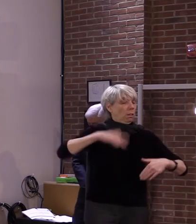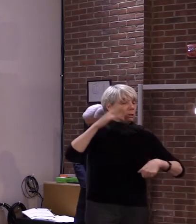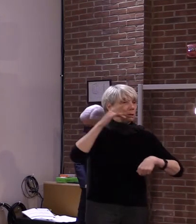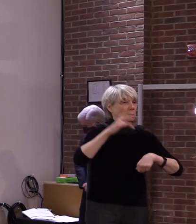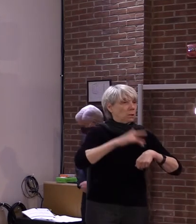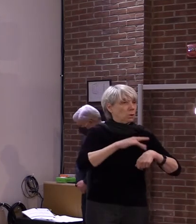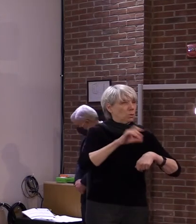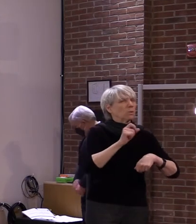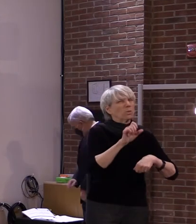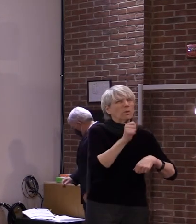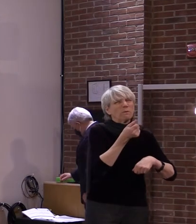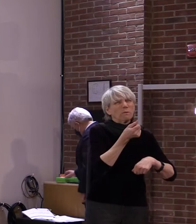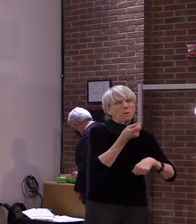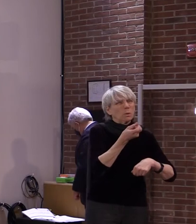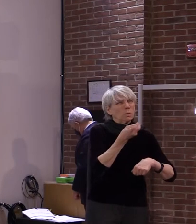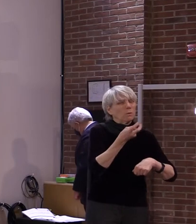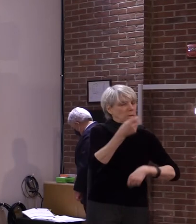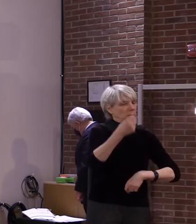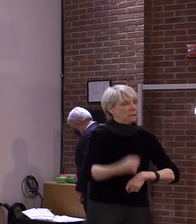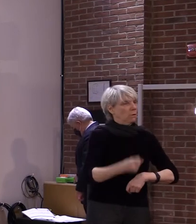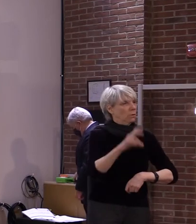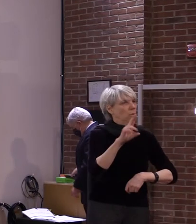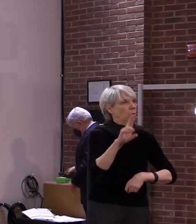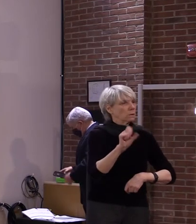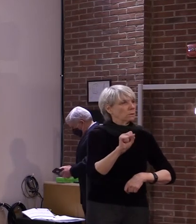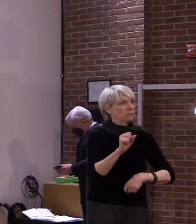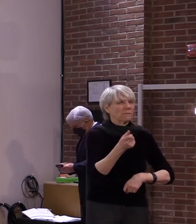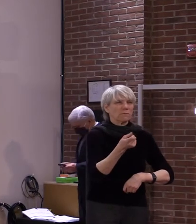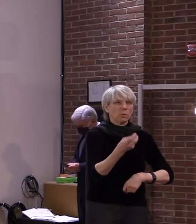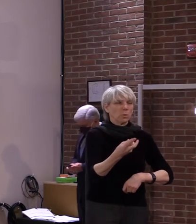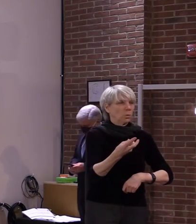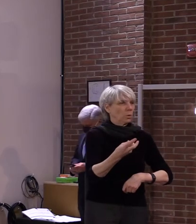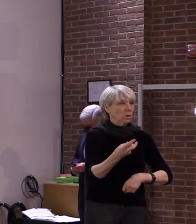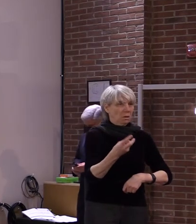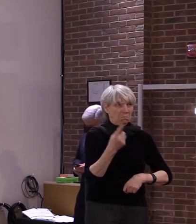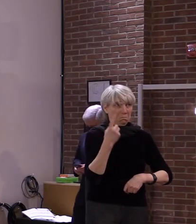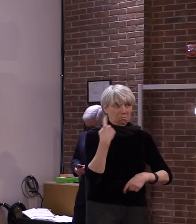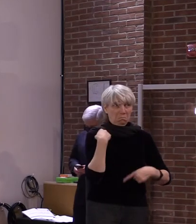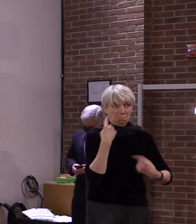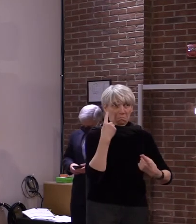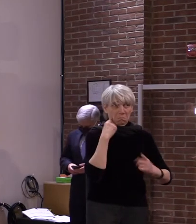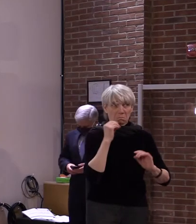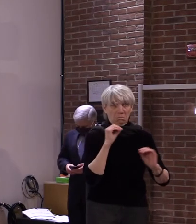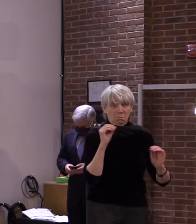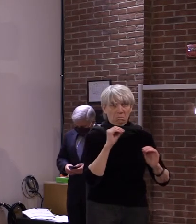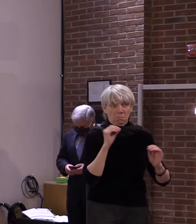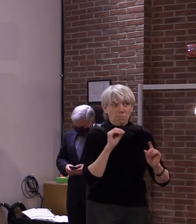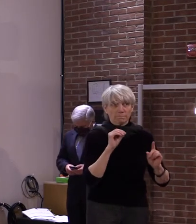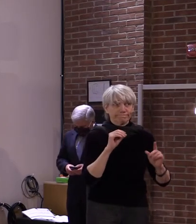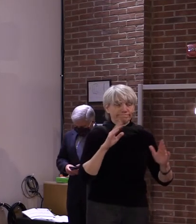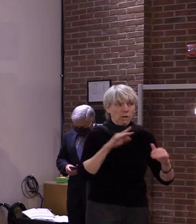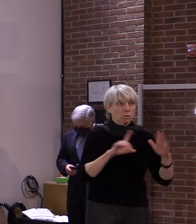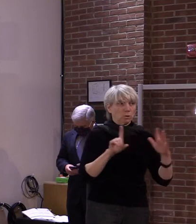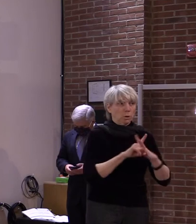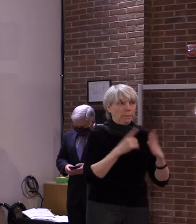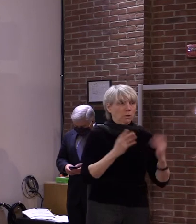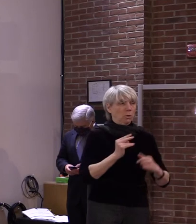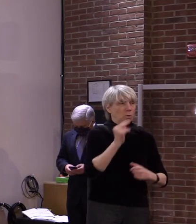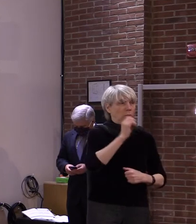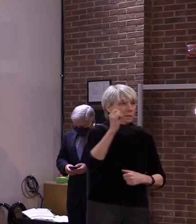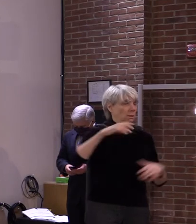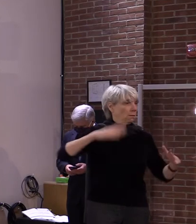much a couple of cases in the south and i haven't heard any since so we'll have to see how that one plays